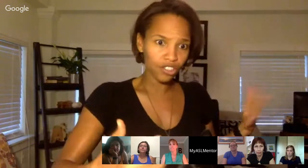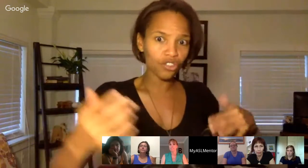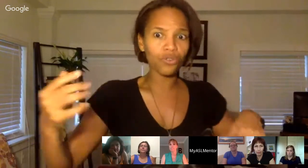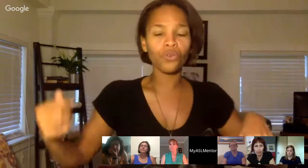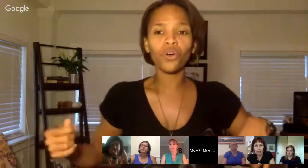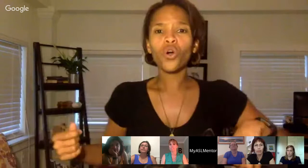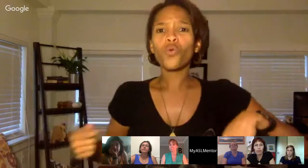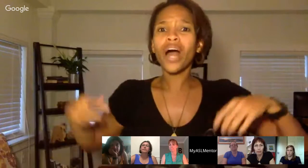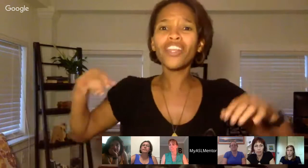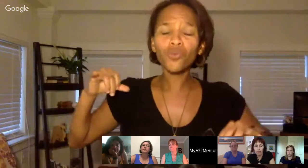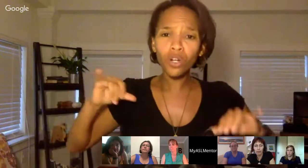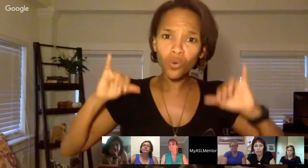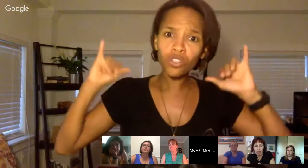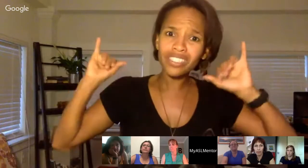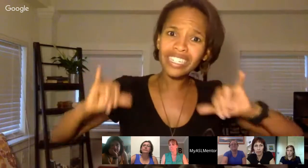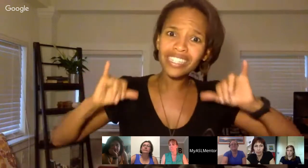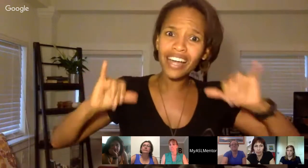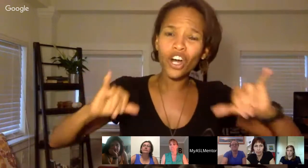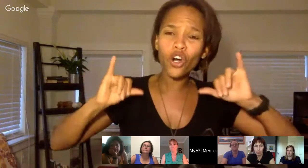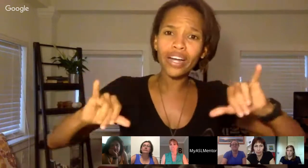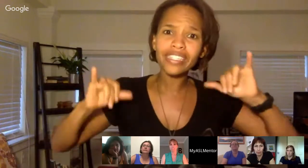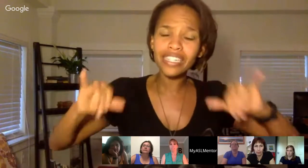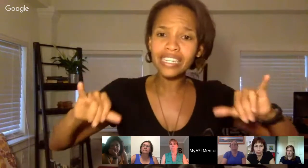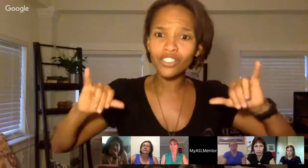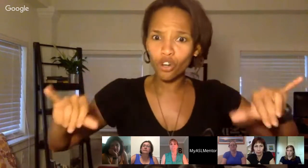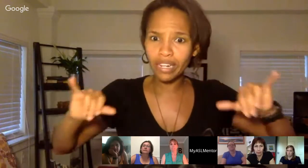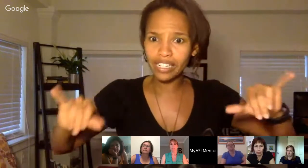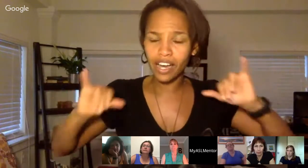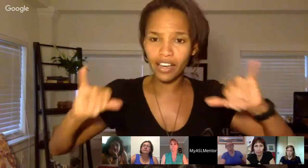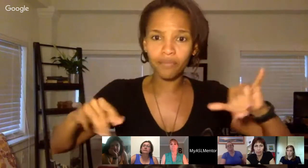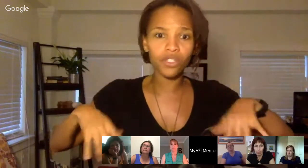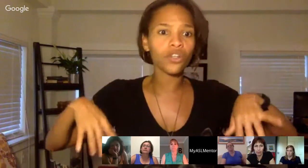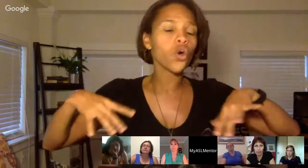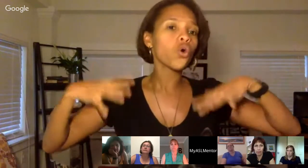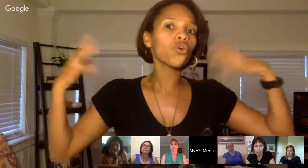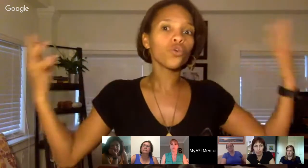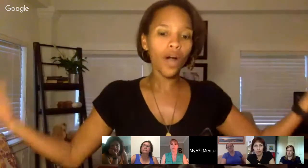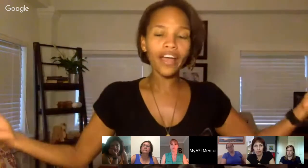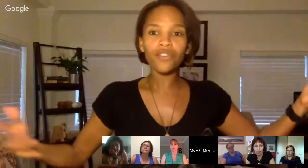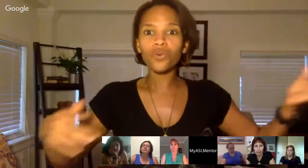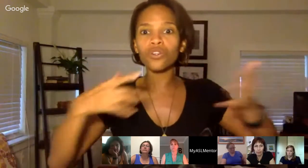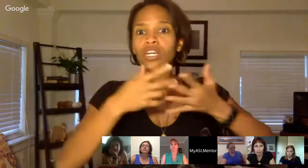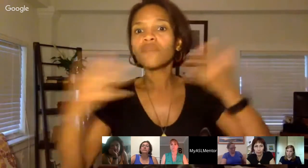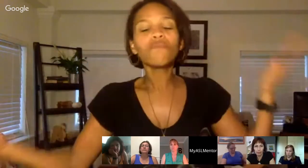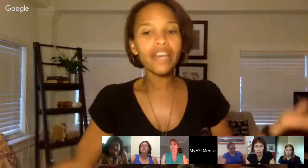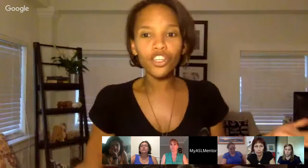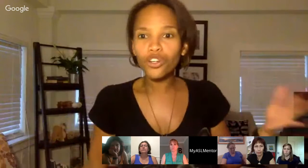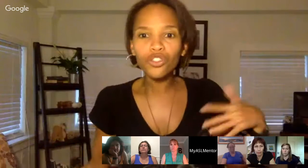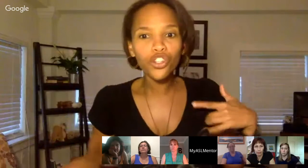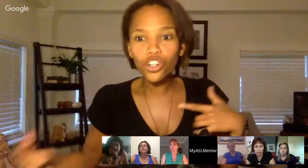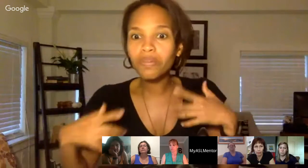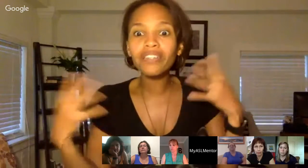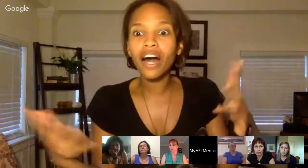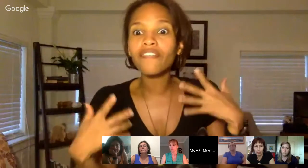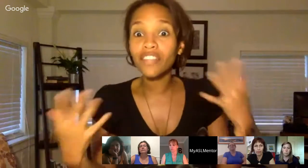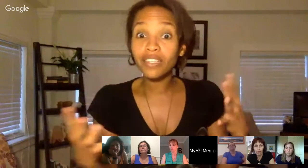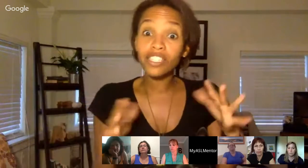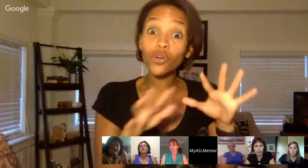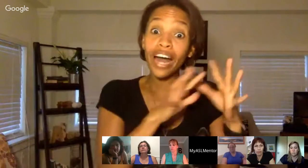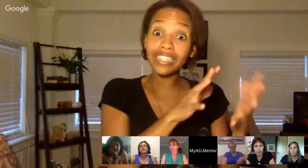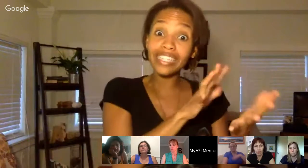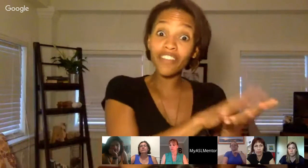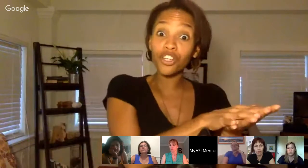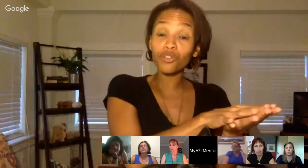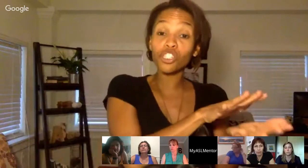that, to why in the world is he saying OIC so many times, and or why in the world, there could be a lot of things.